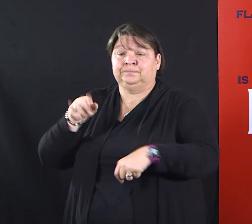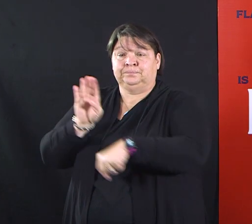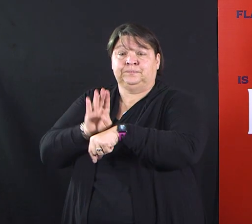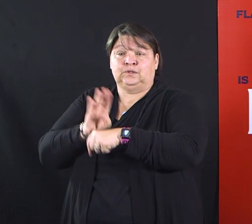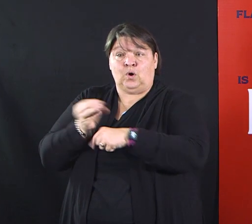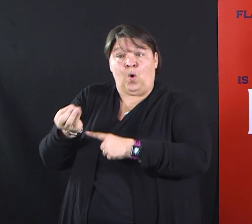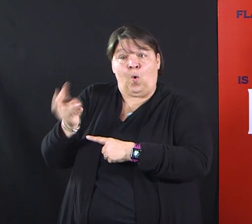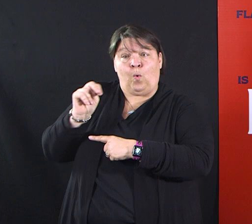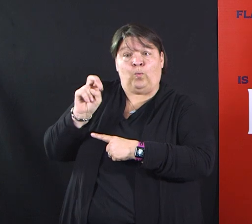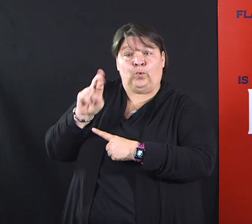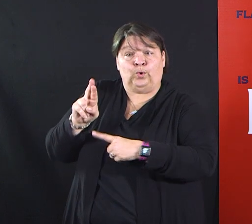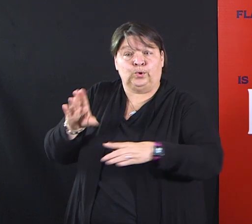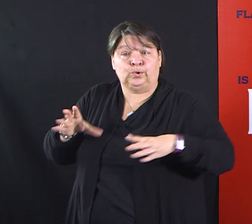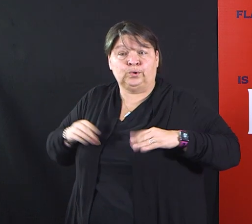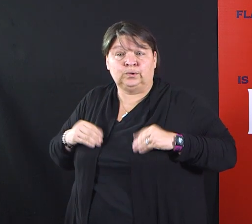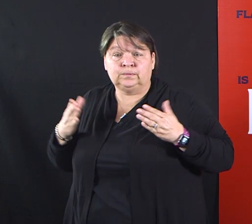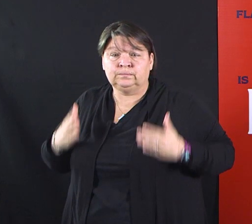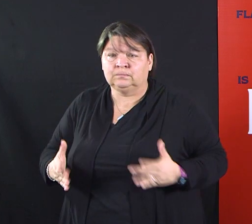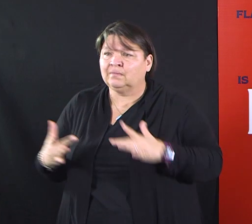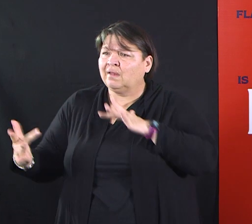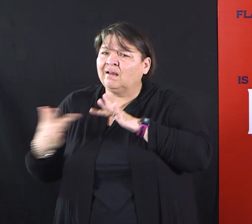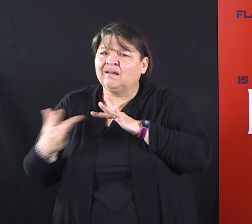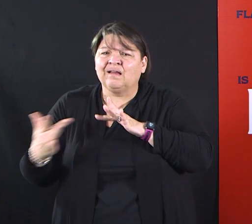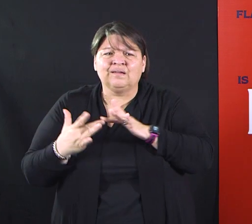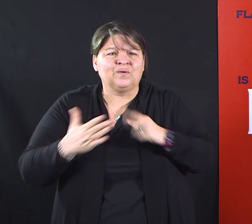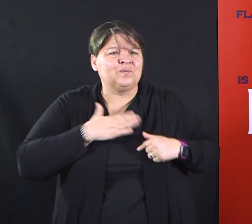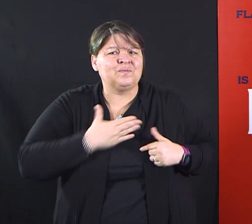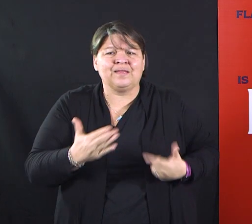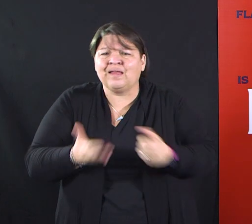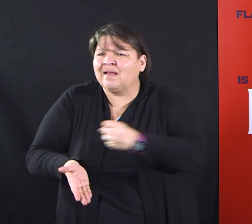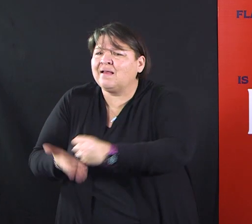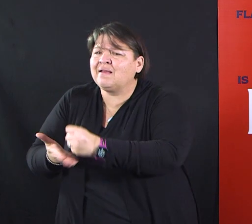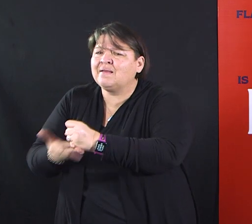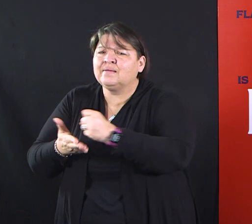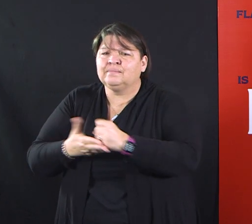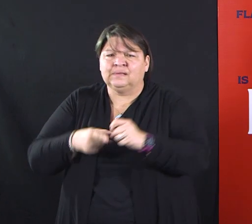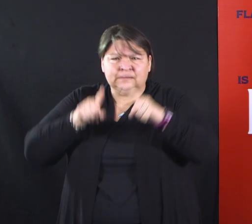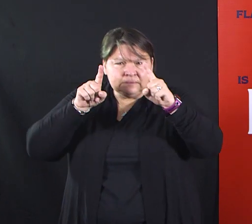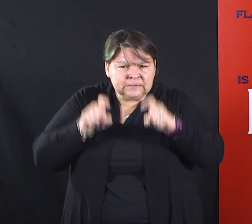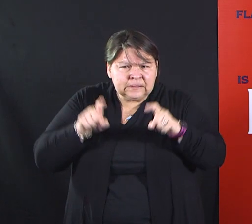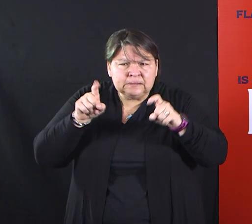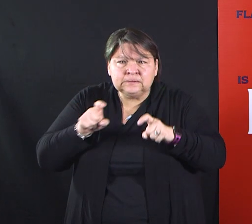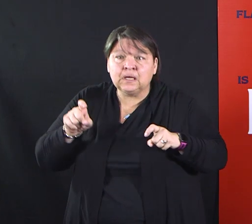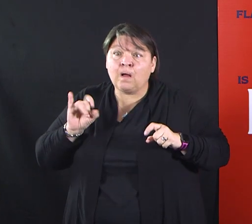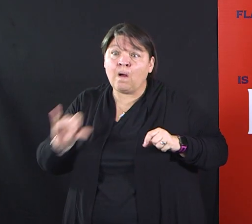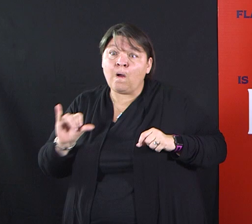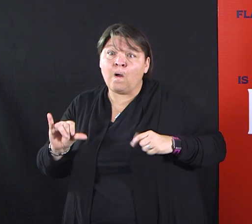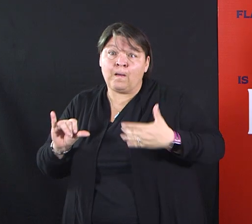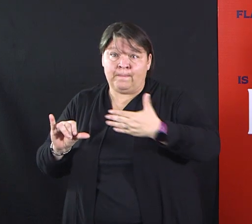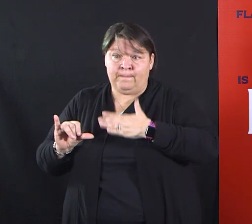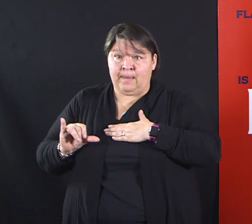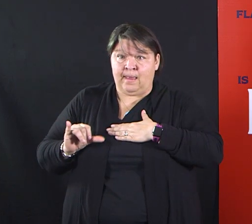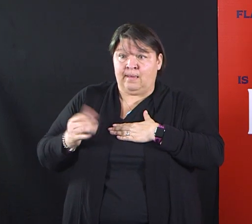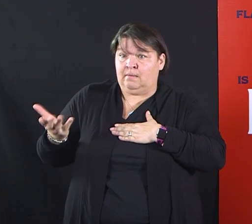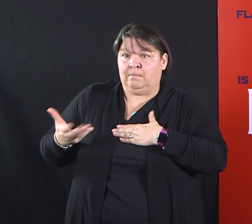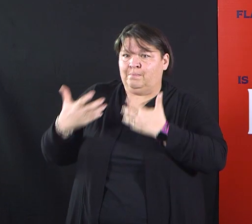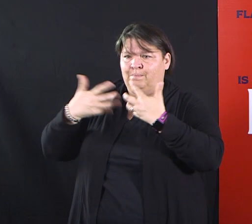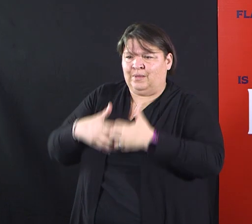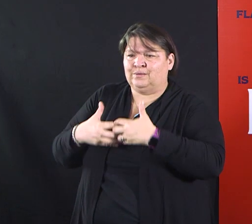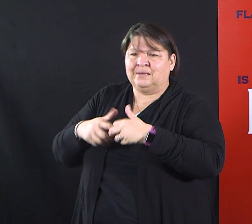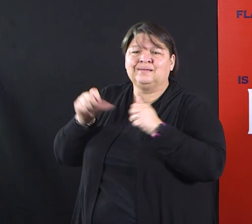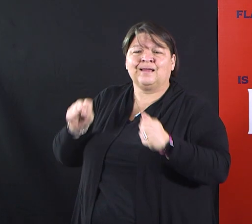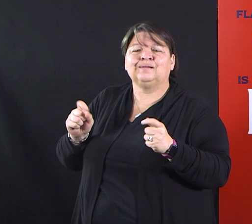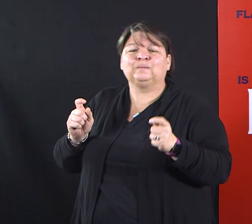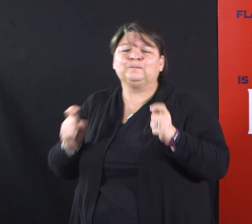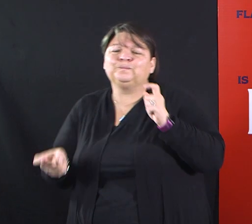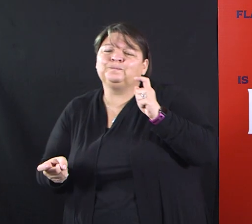health department in our testing processes, repurposing their manufacturing operations to produce medical supplies, and opening their facilities for our